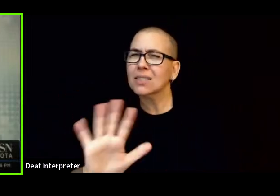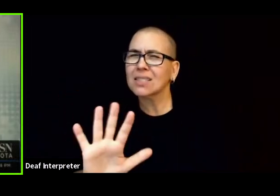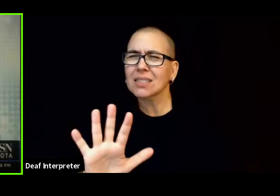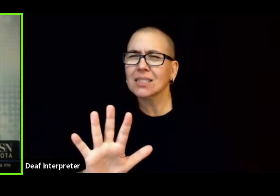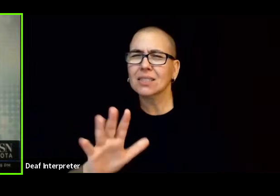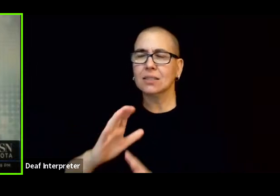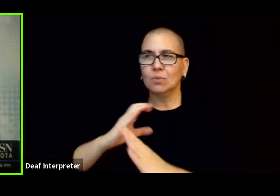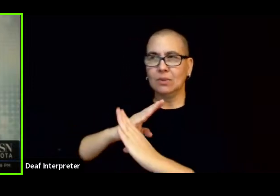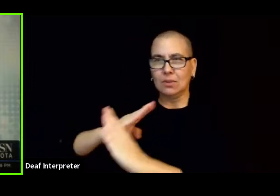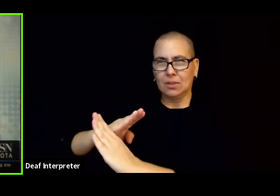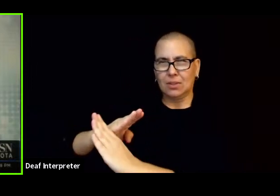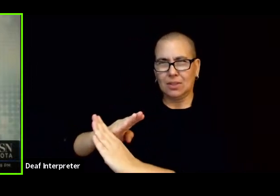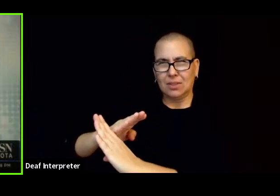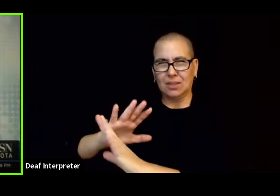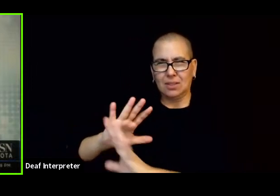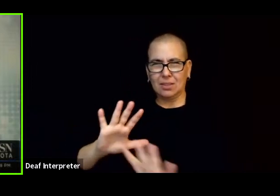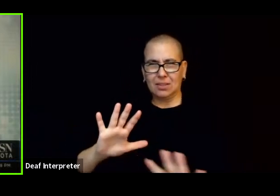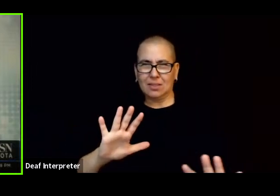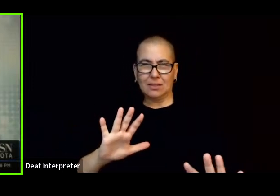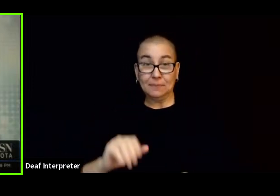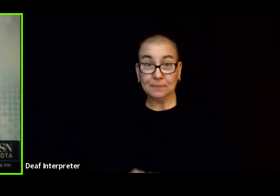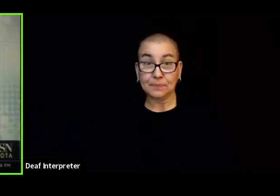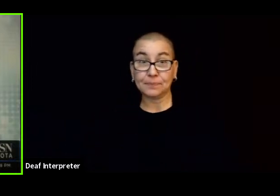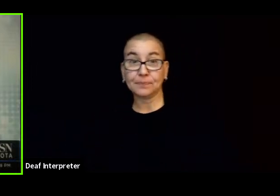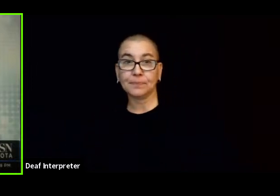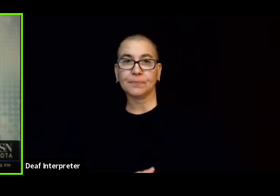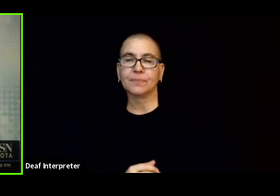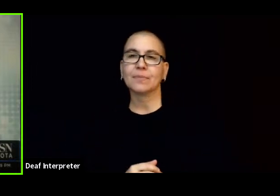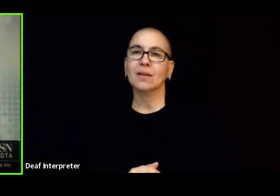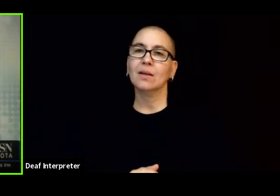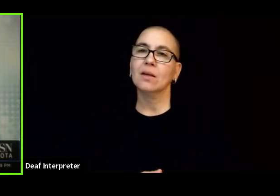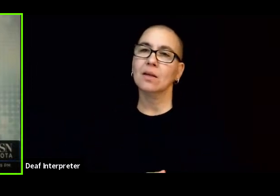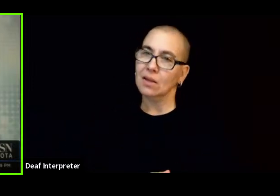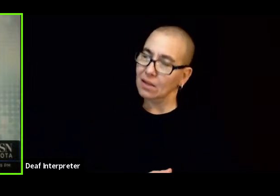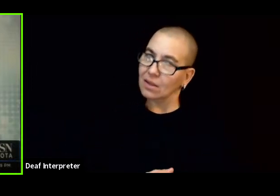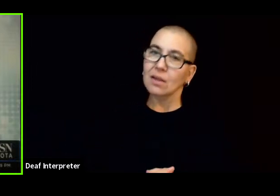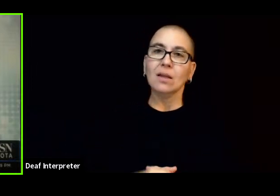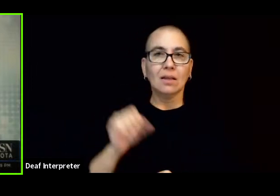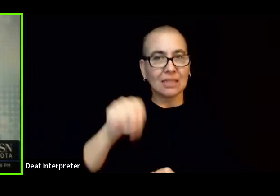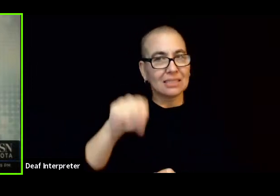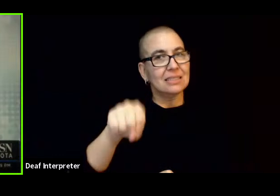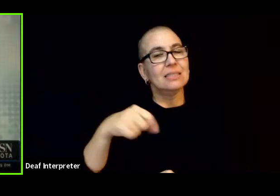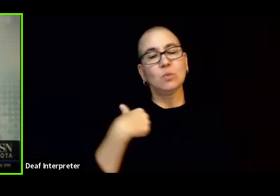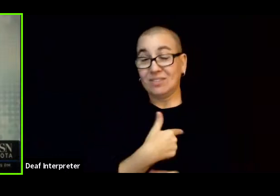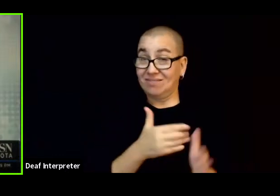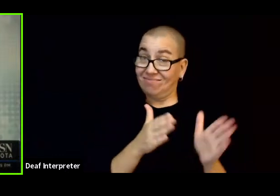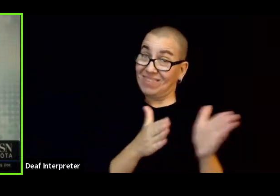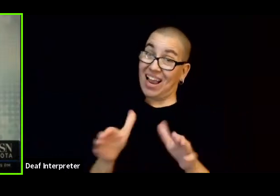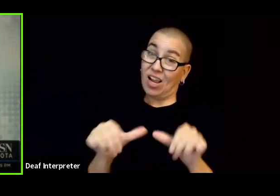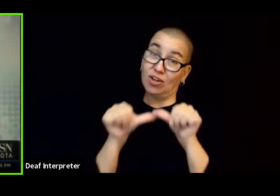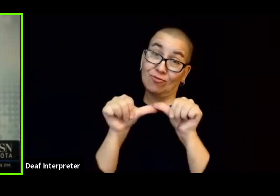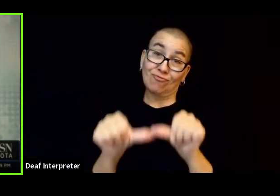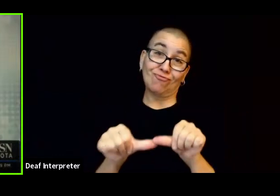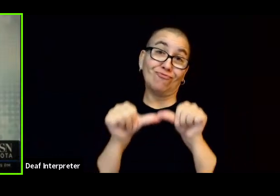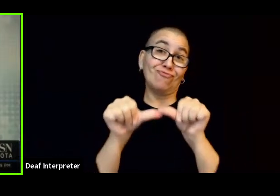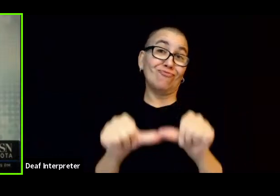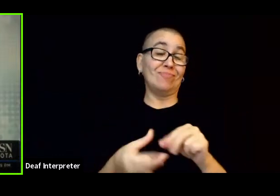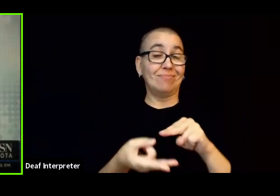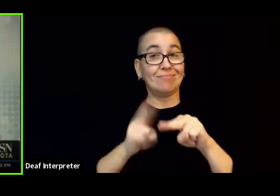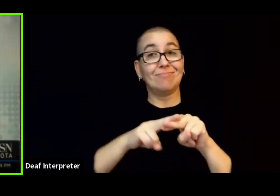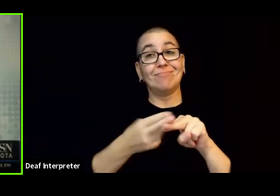on expanding testing availability. We are closely evaluating new types of tests